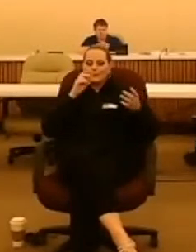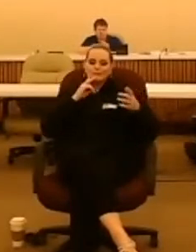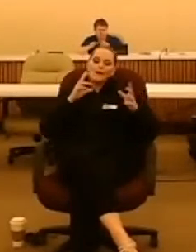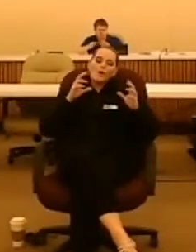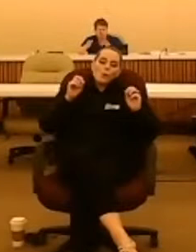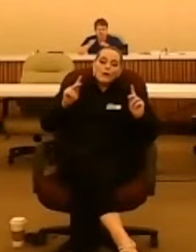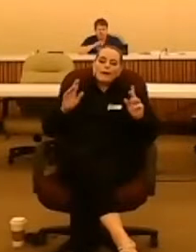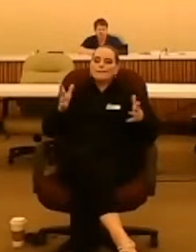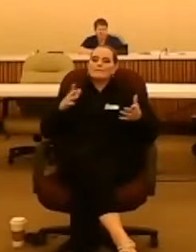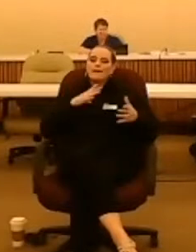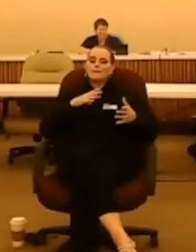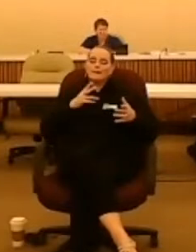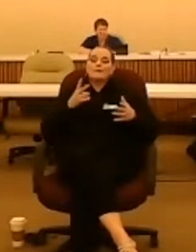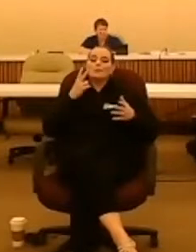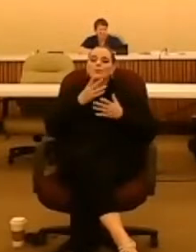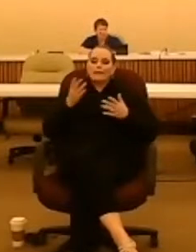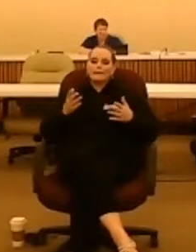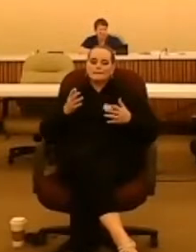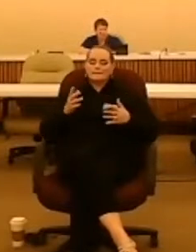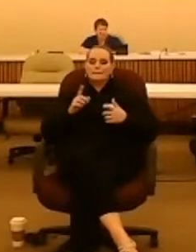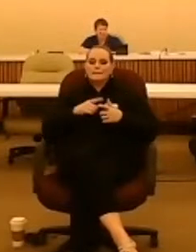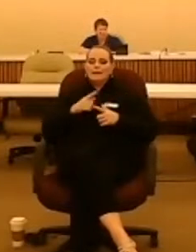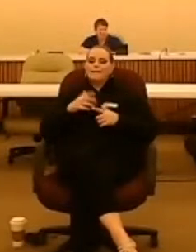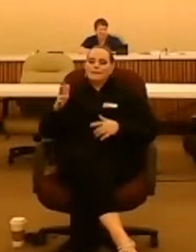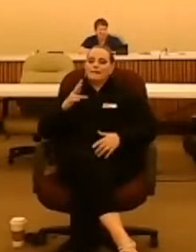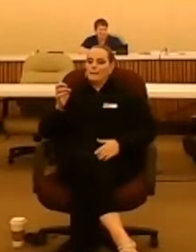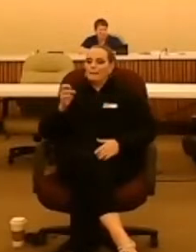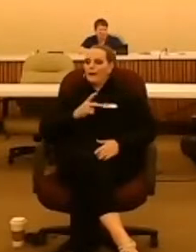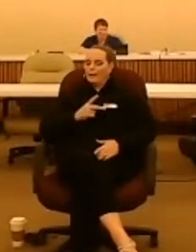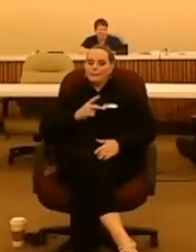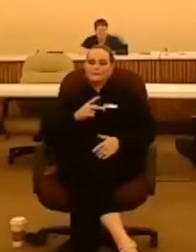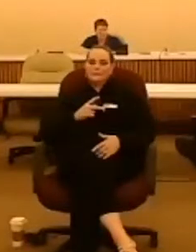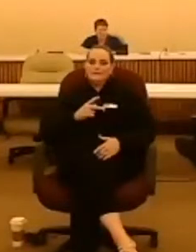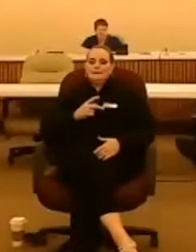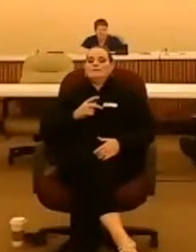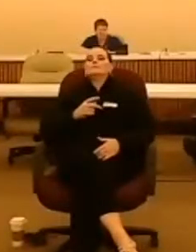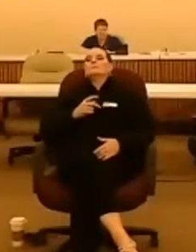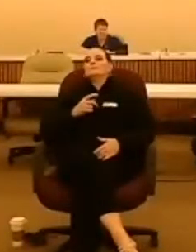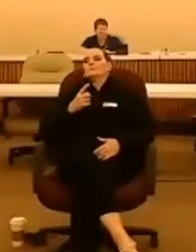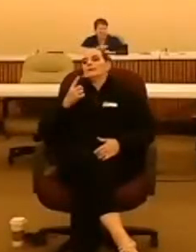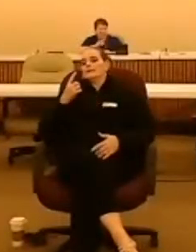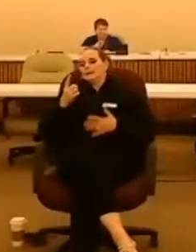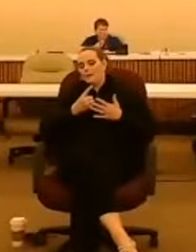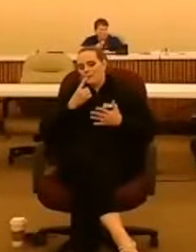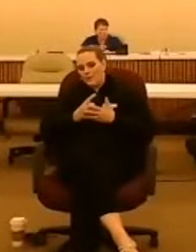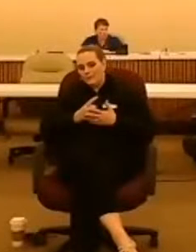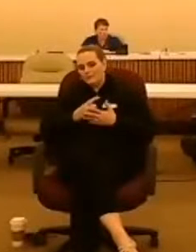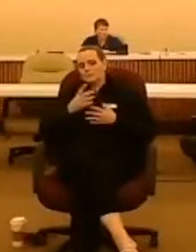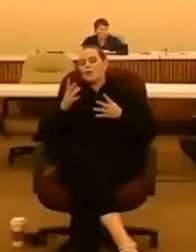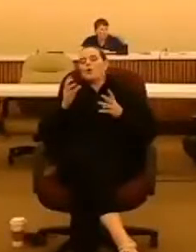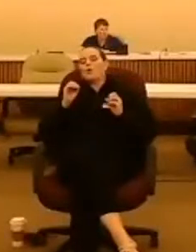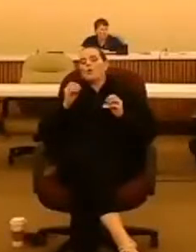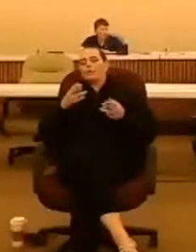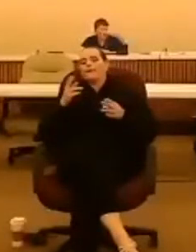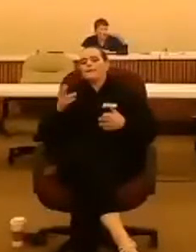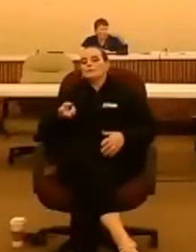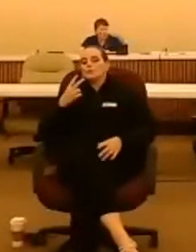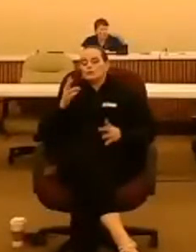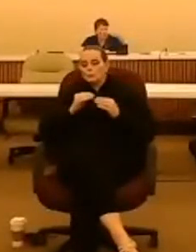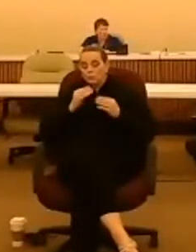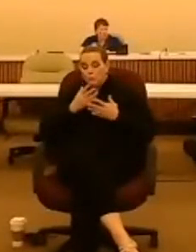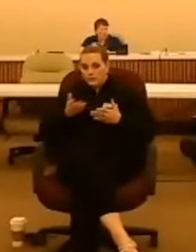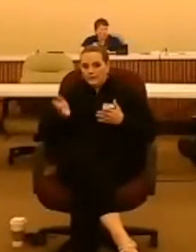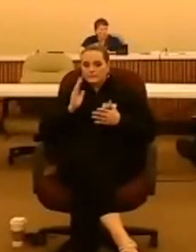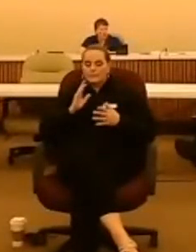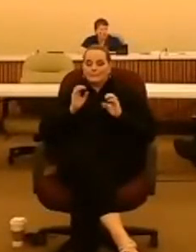okay, we only need these two things, and then they come back in however long, and then we say, oh, here's two more things. So obviously,